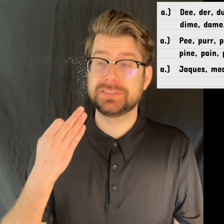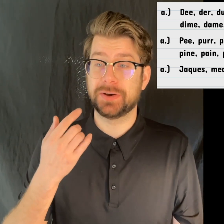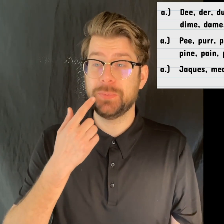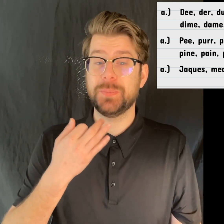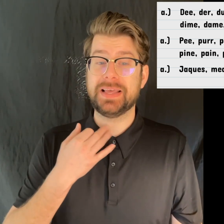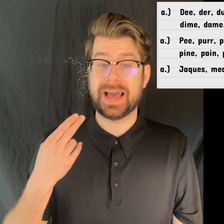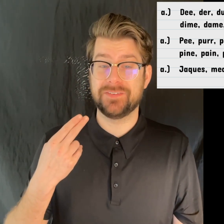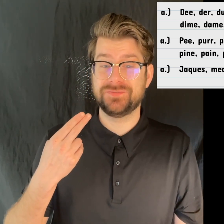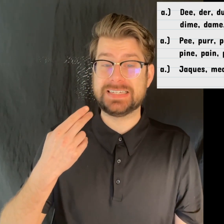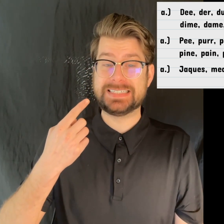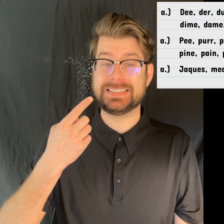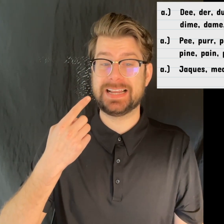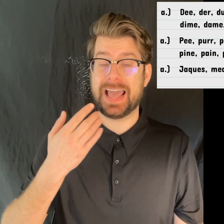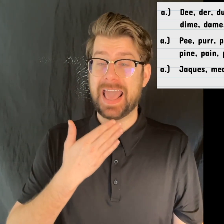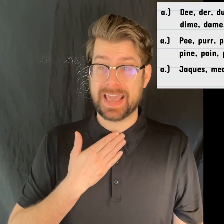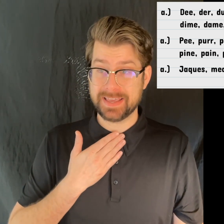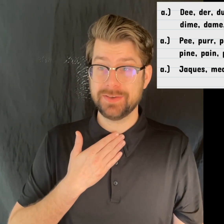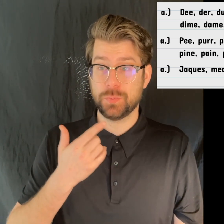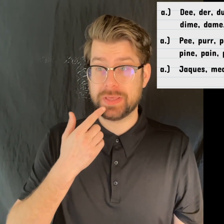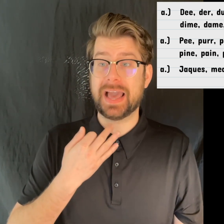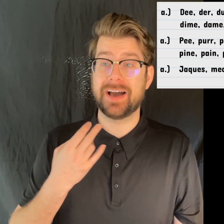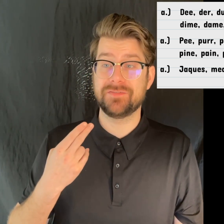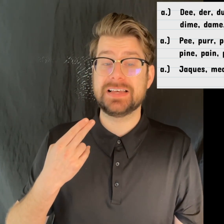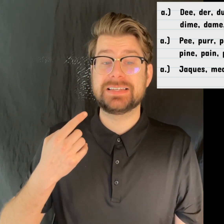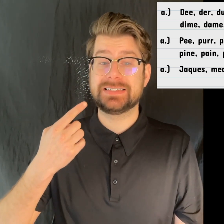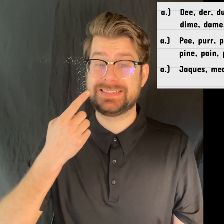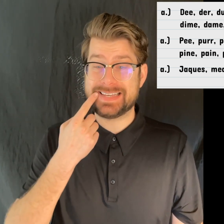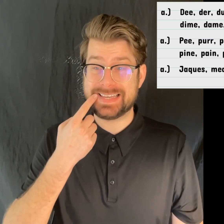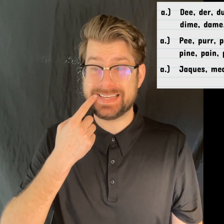So we have A, we have D,